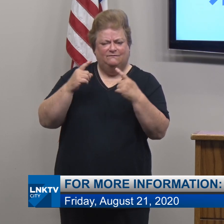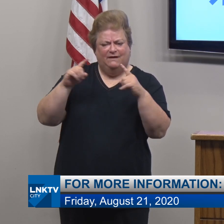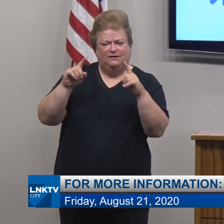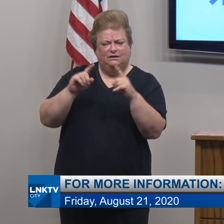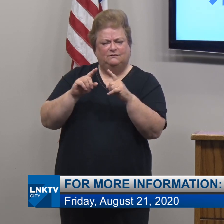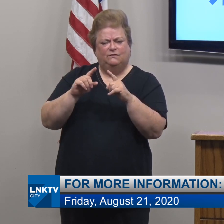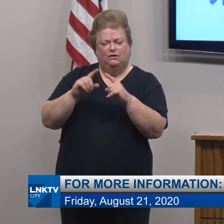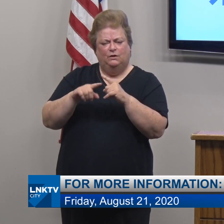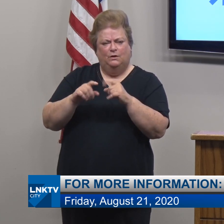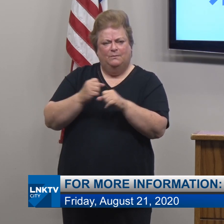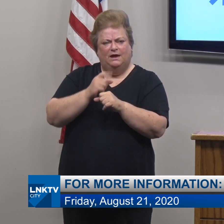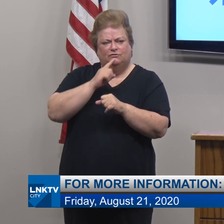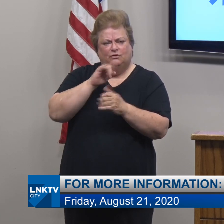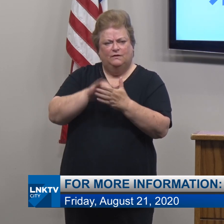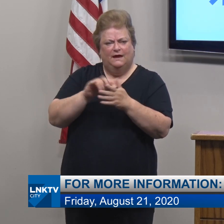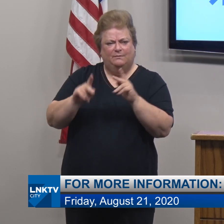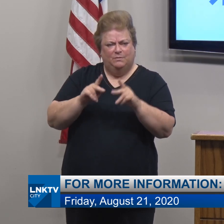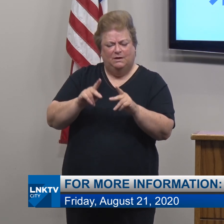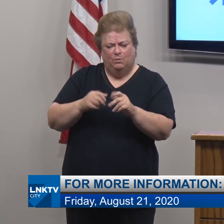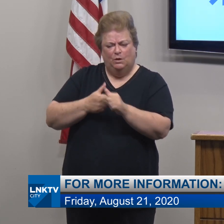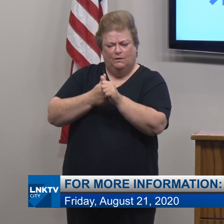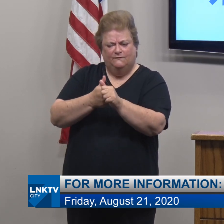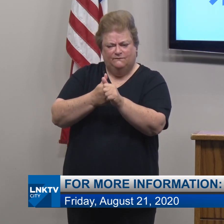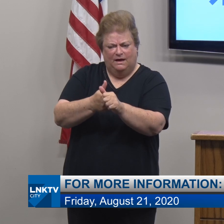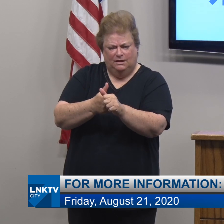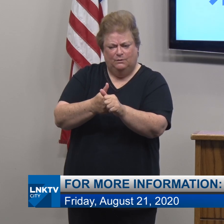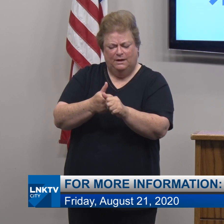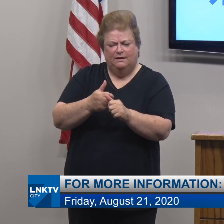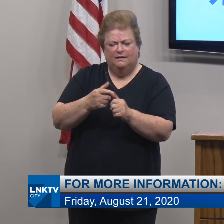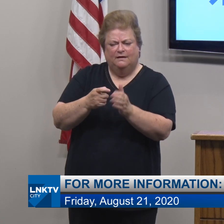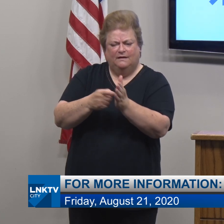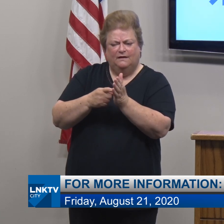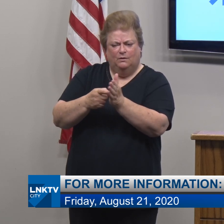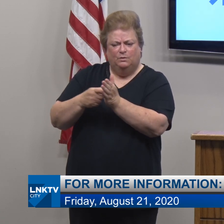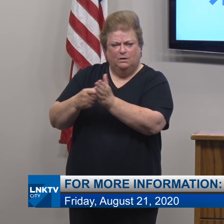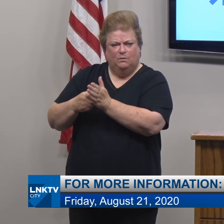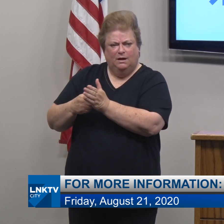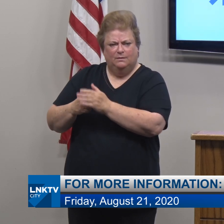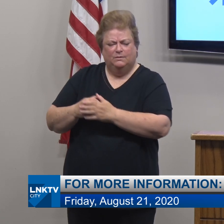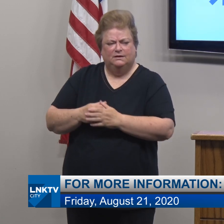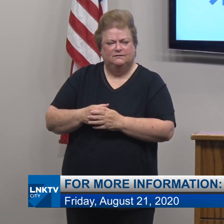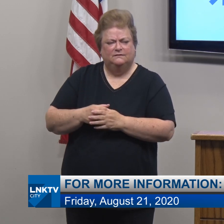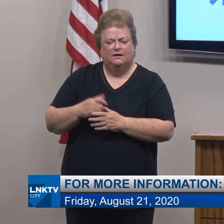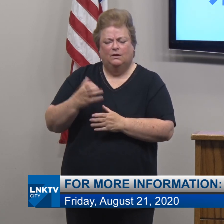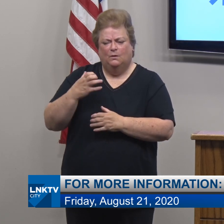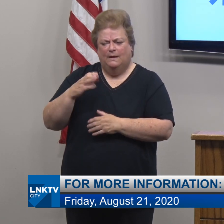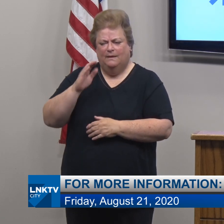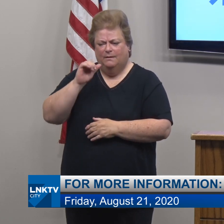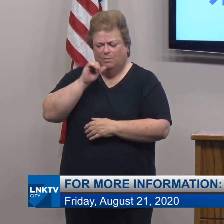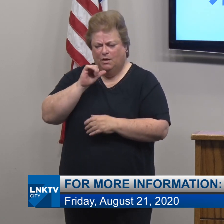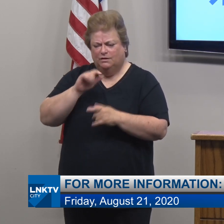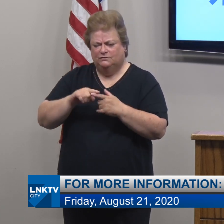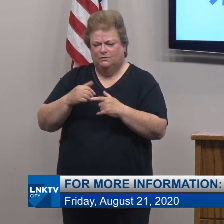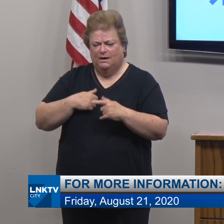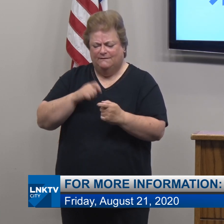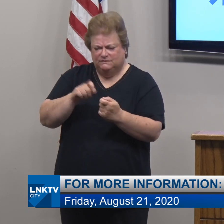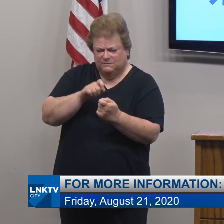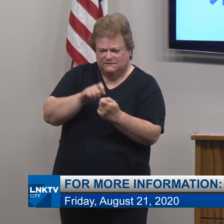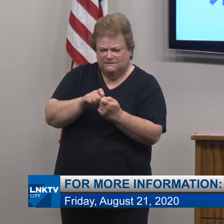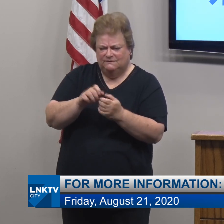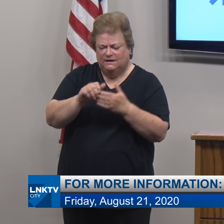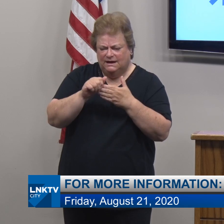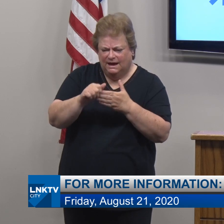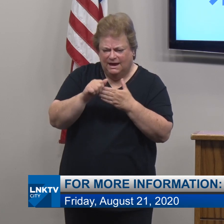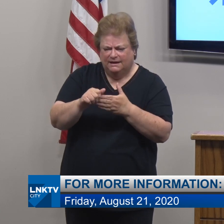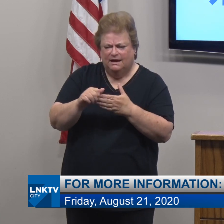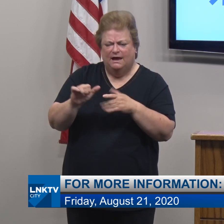the recommendations. We also worked directly with several bars to provide more specific guidance on practices to